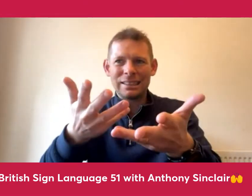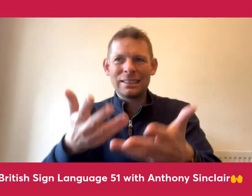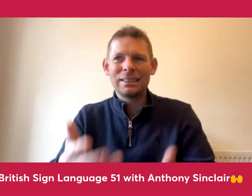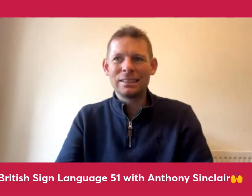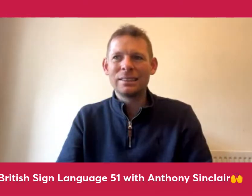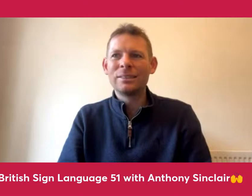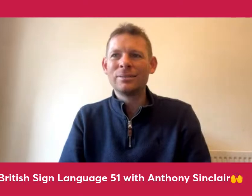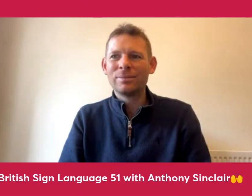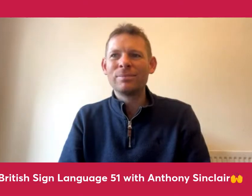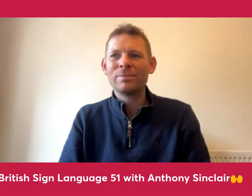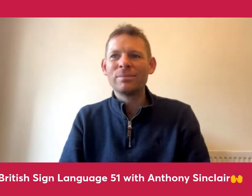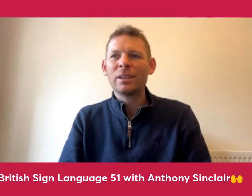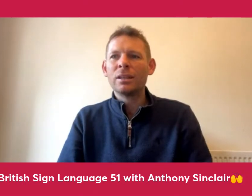travel sick.